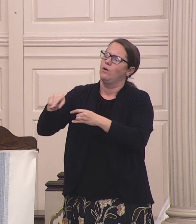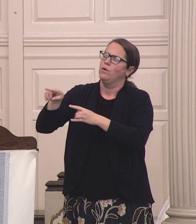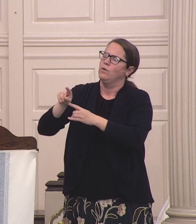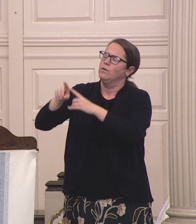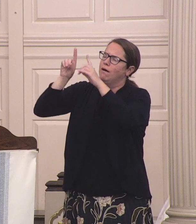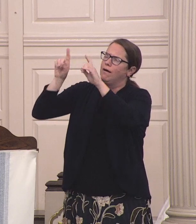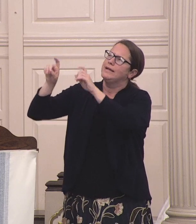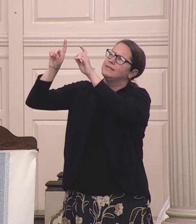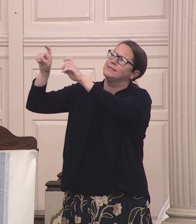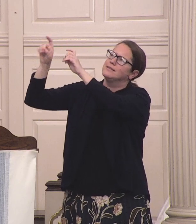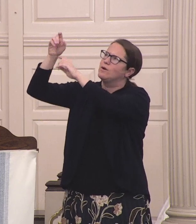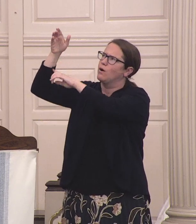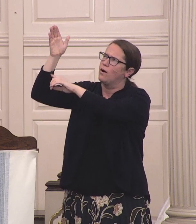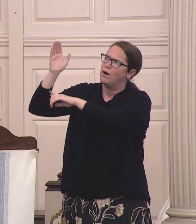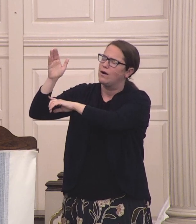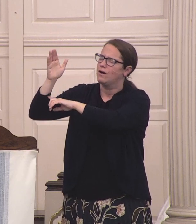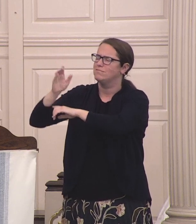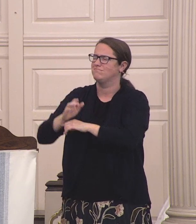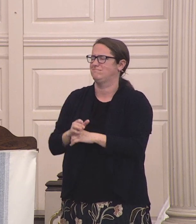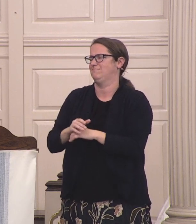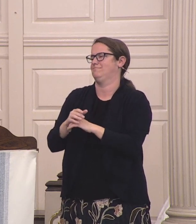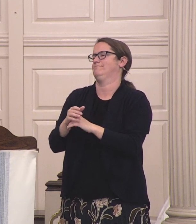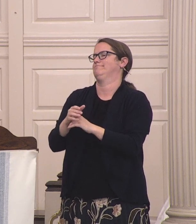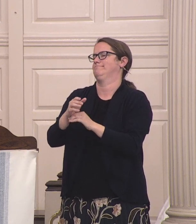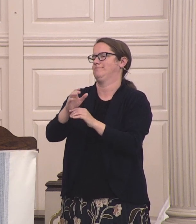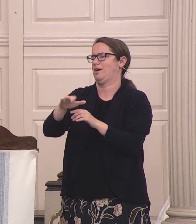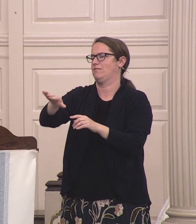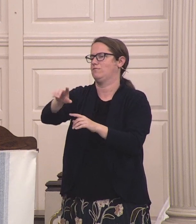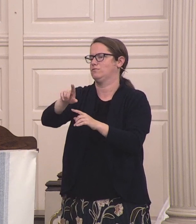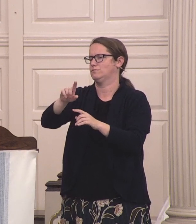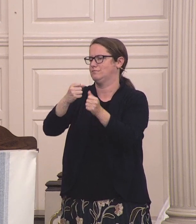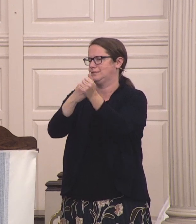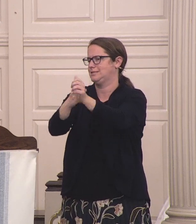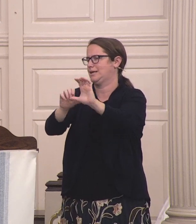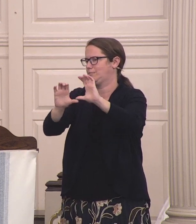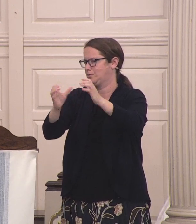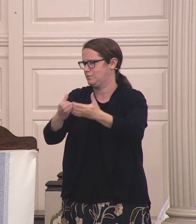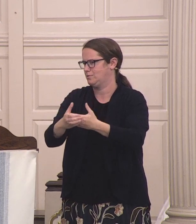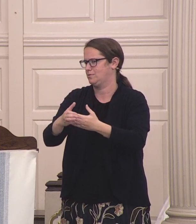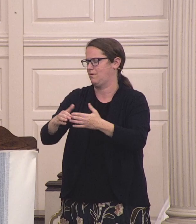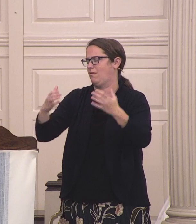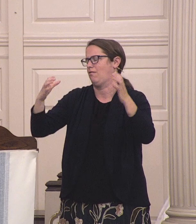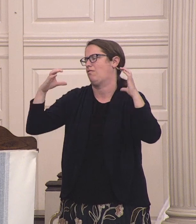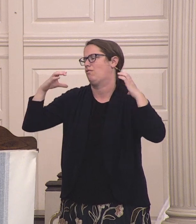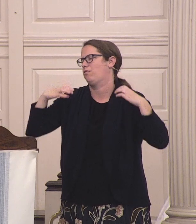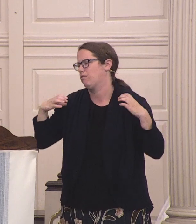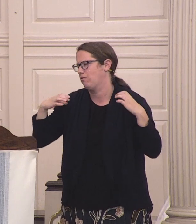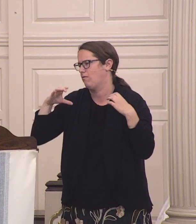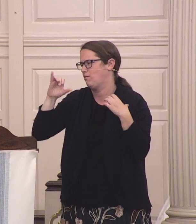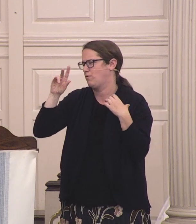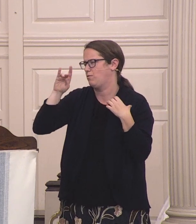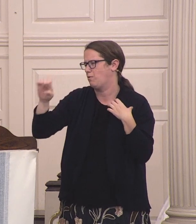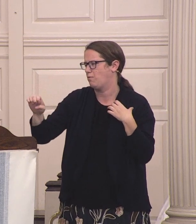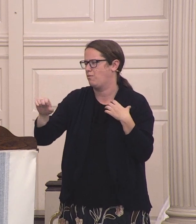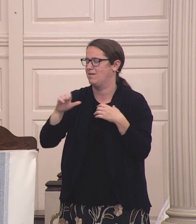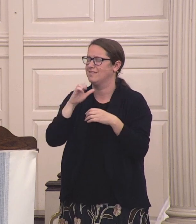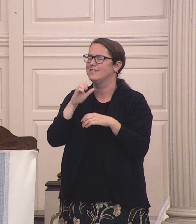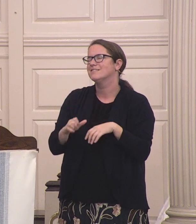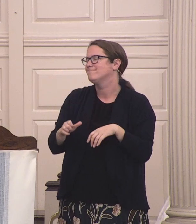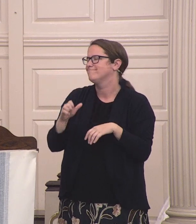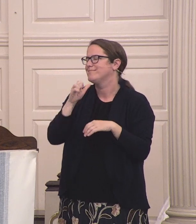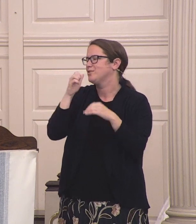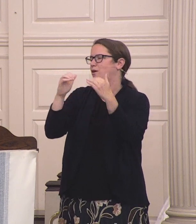test by placing on the shoulders of the disciples a yoke that neither our